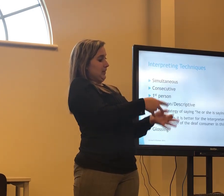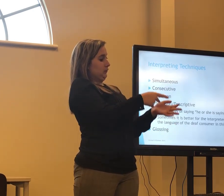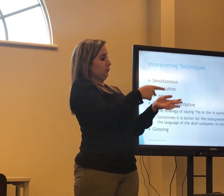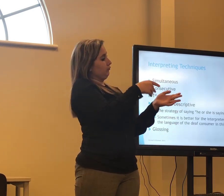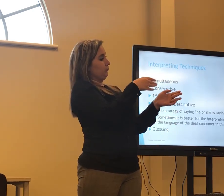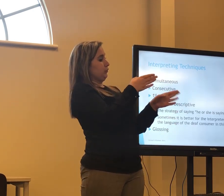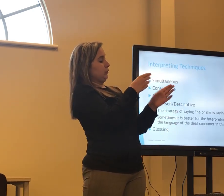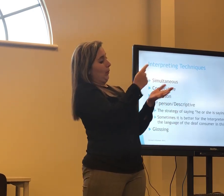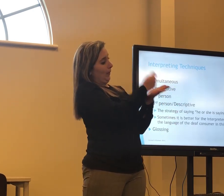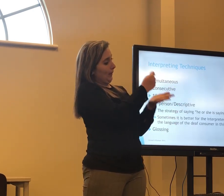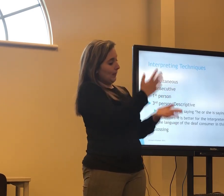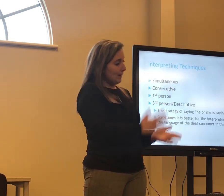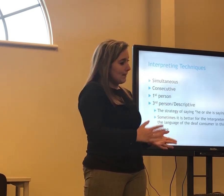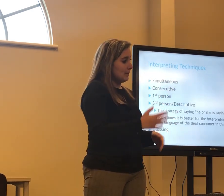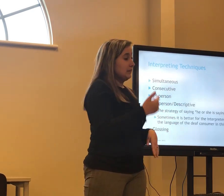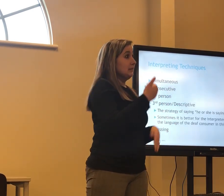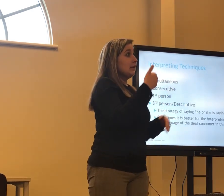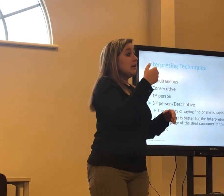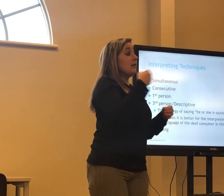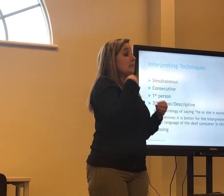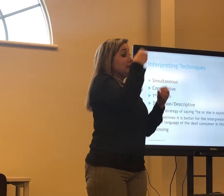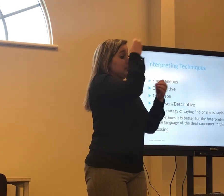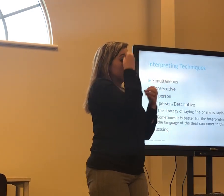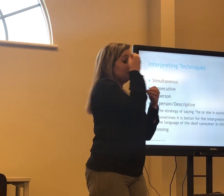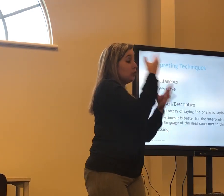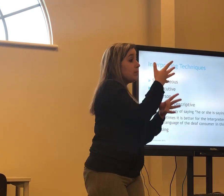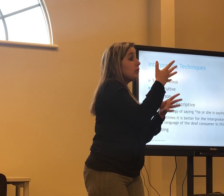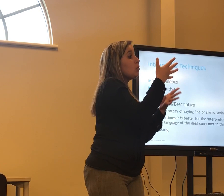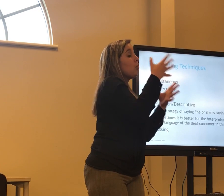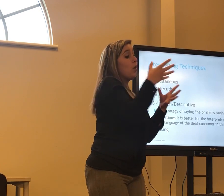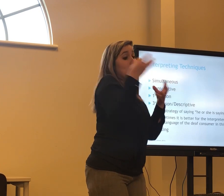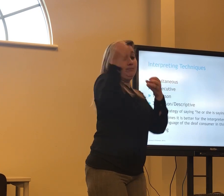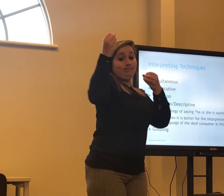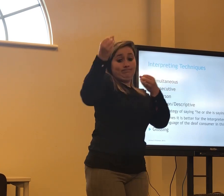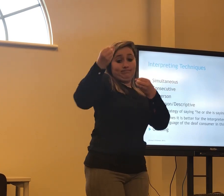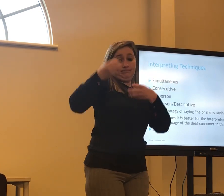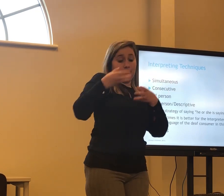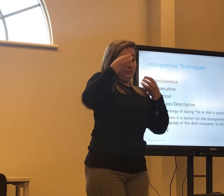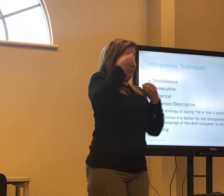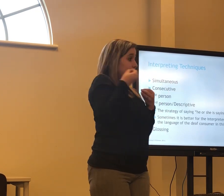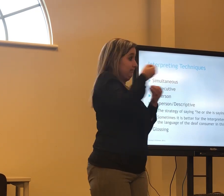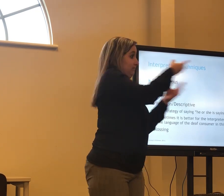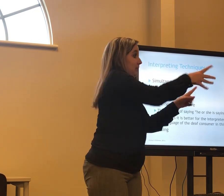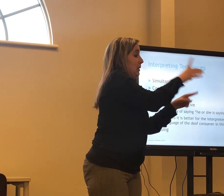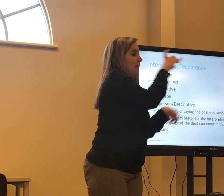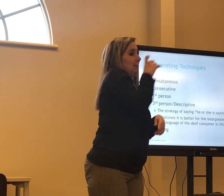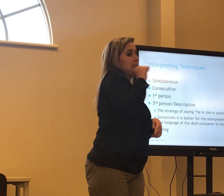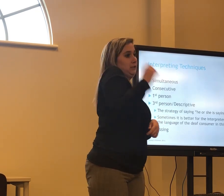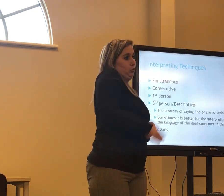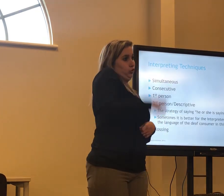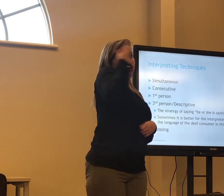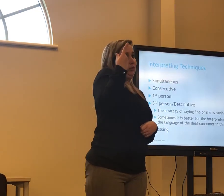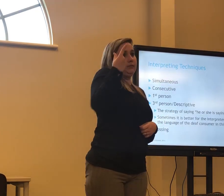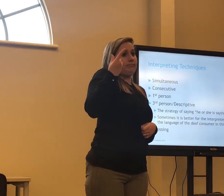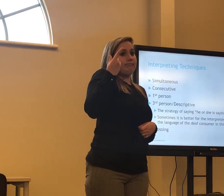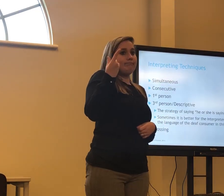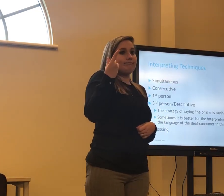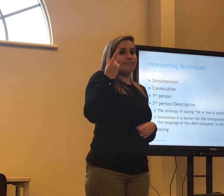you what he's giving me as he's giving it to me, because it's not making sense. So it's